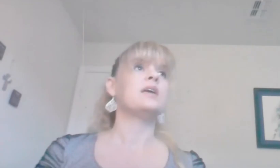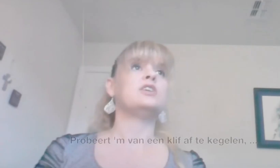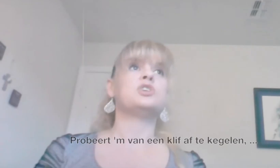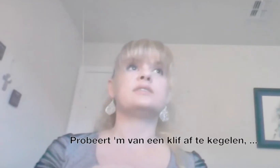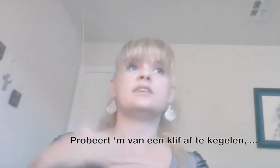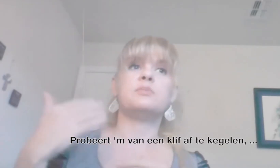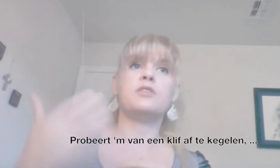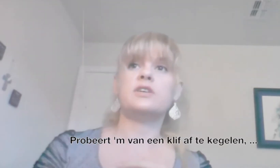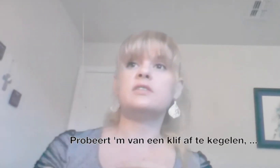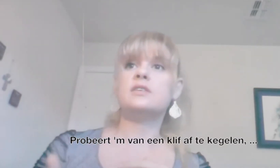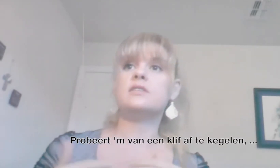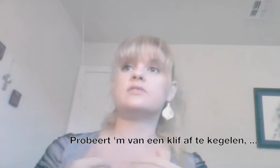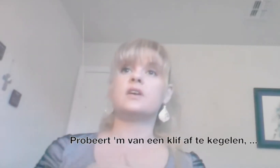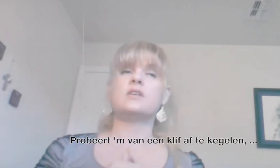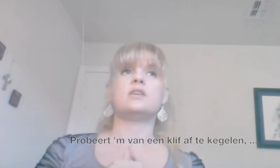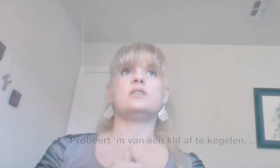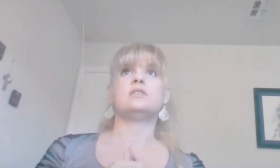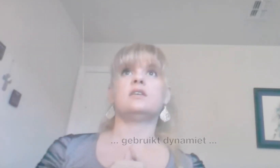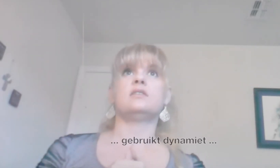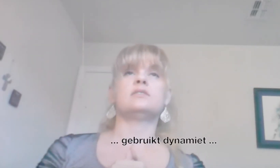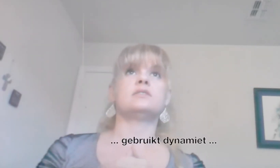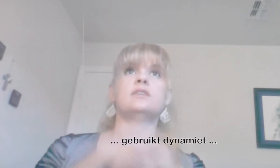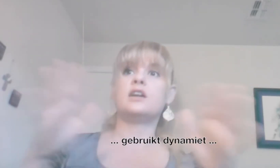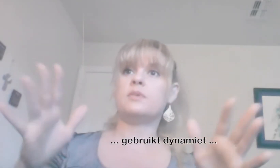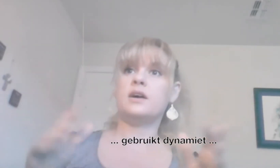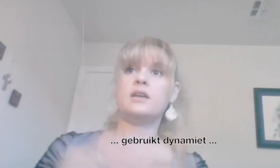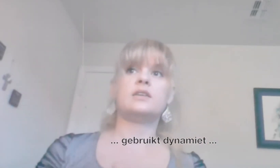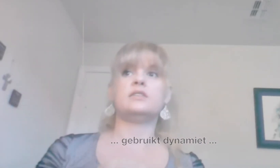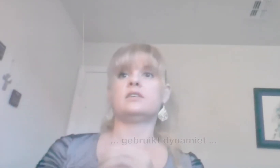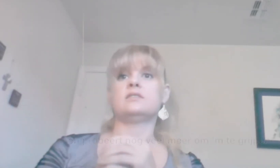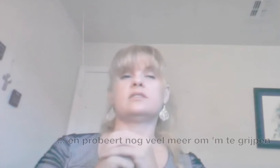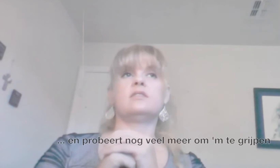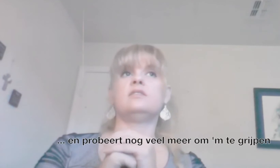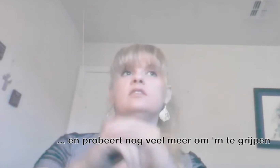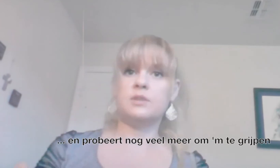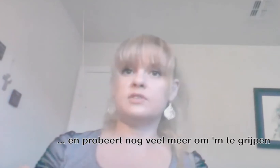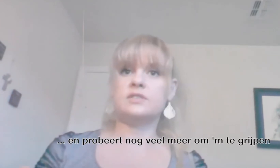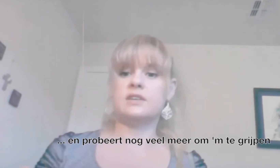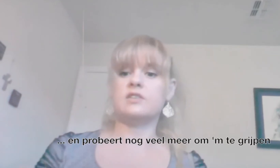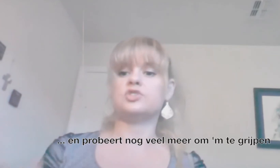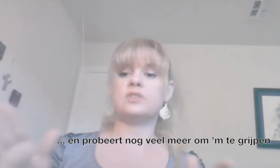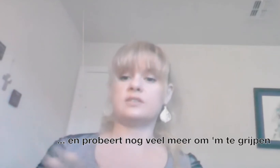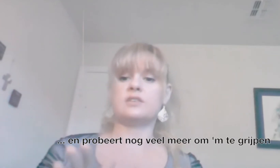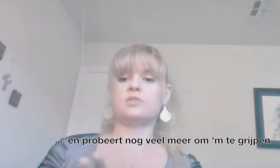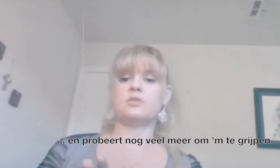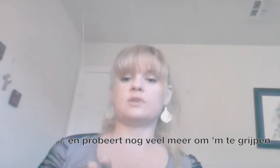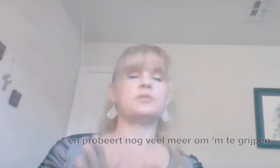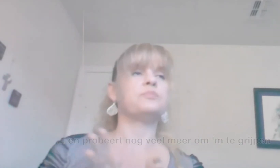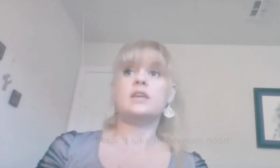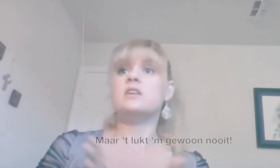He tries to get him off a cliff, he does dynamite, he does a number of scenarios trying to stop his bird. He